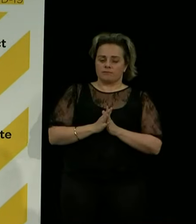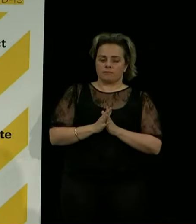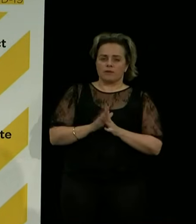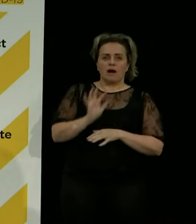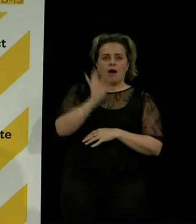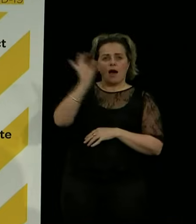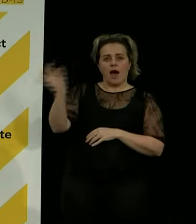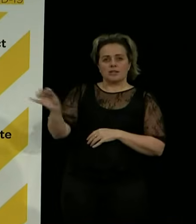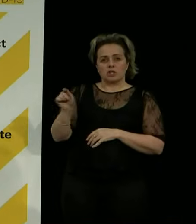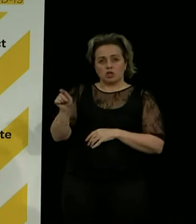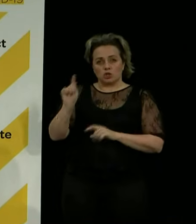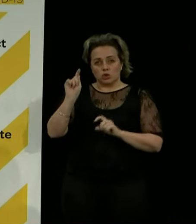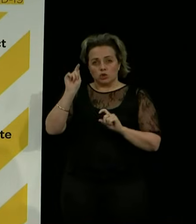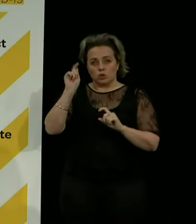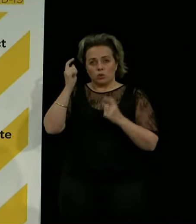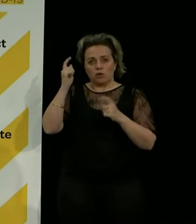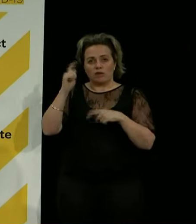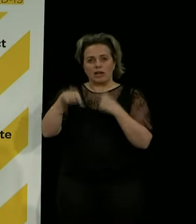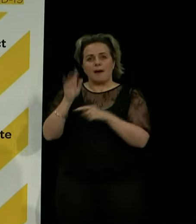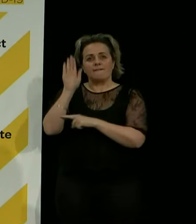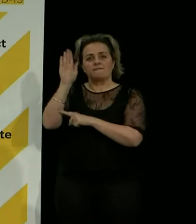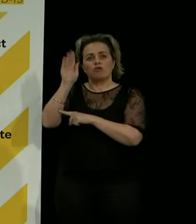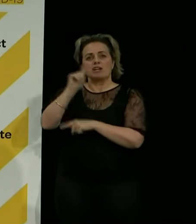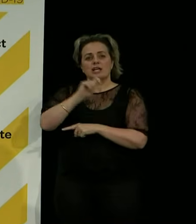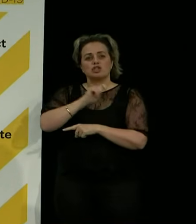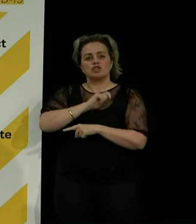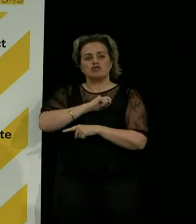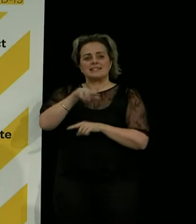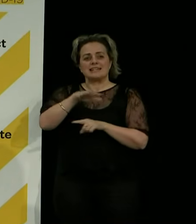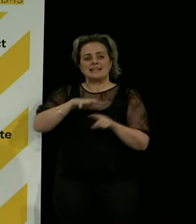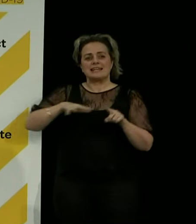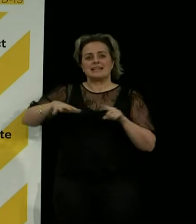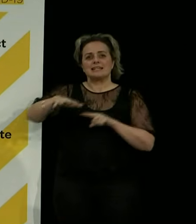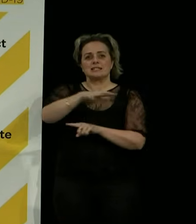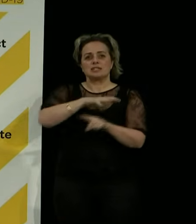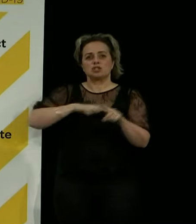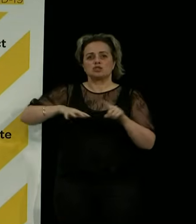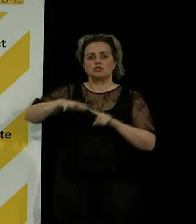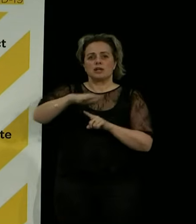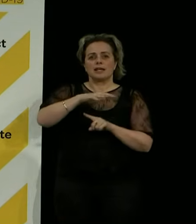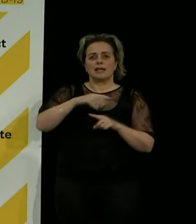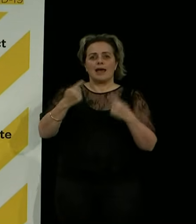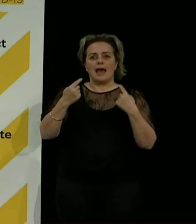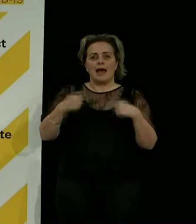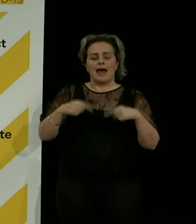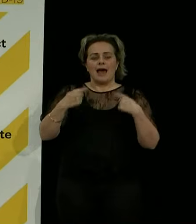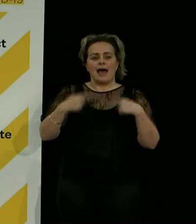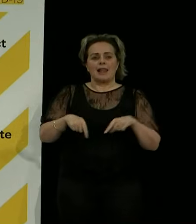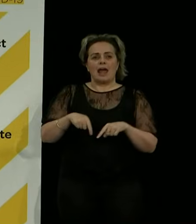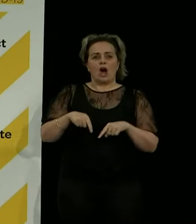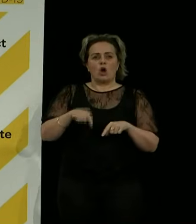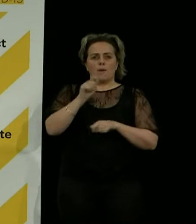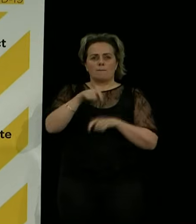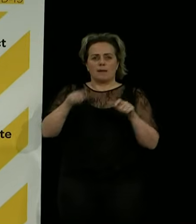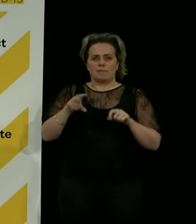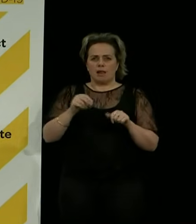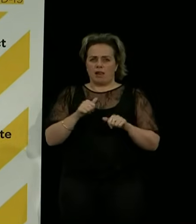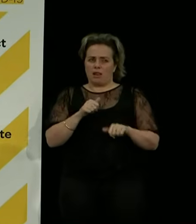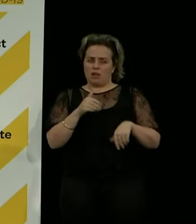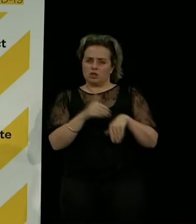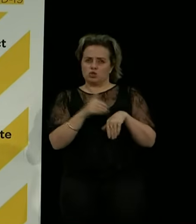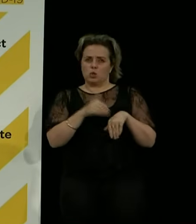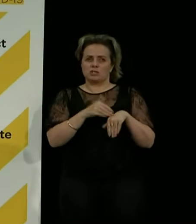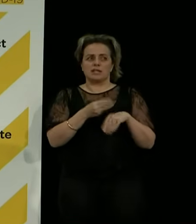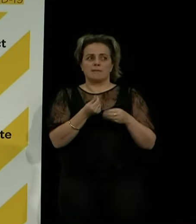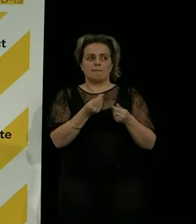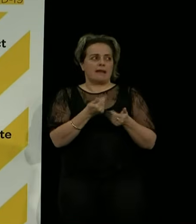concerned New Zealand's foreign trust industry is enabling morally questionable people to move wealth around the world? So moves have been